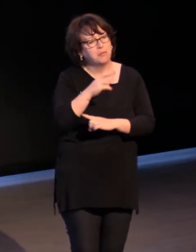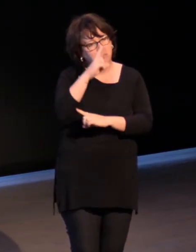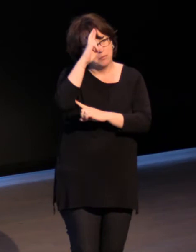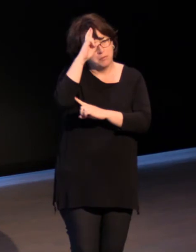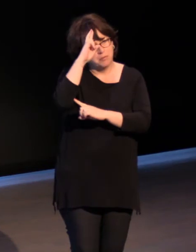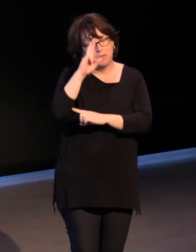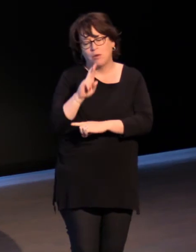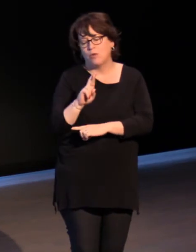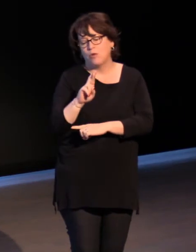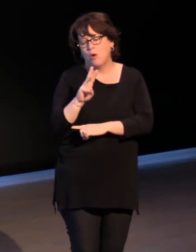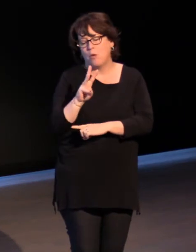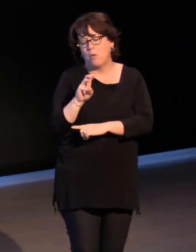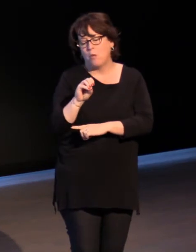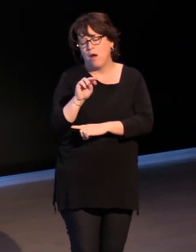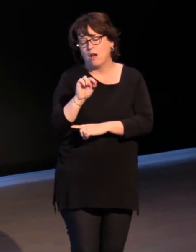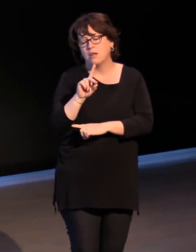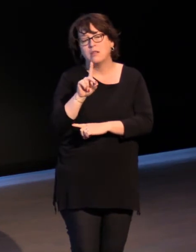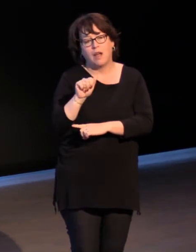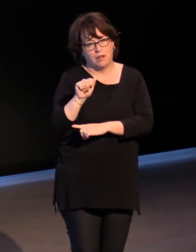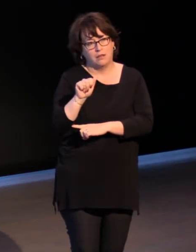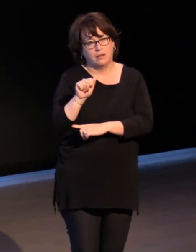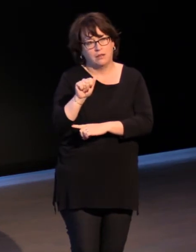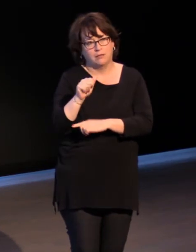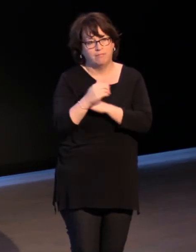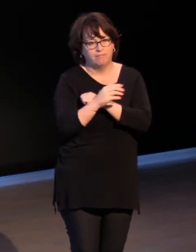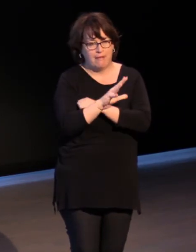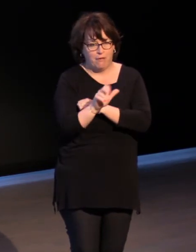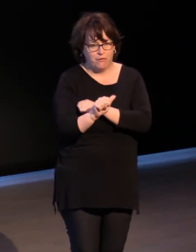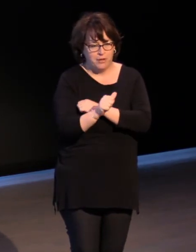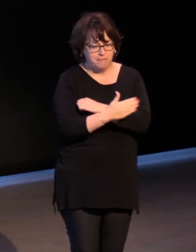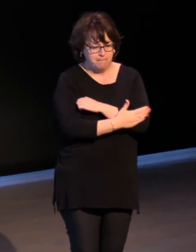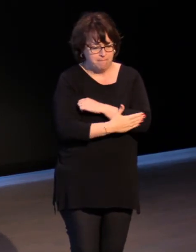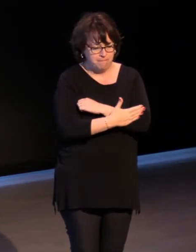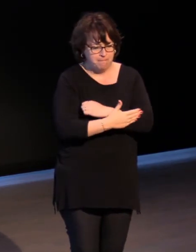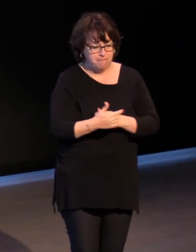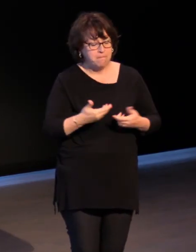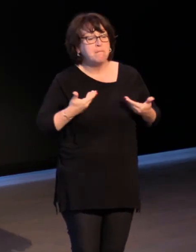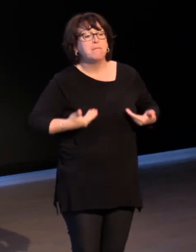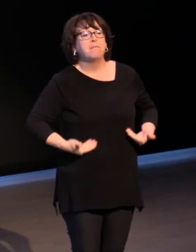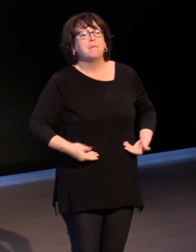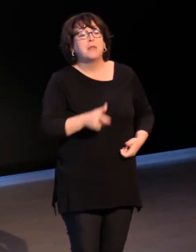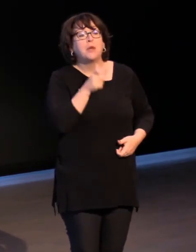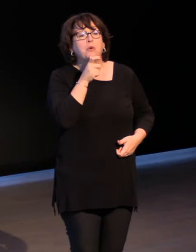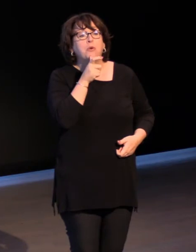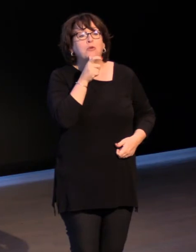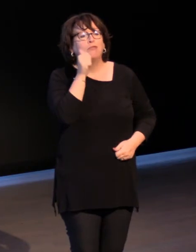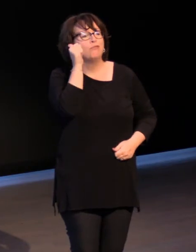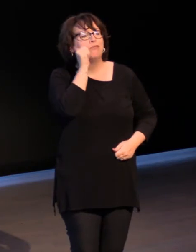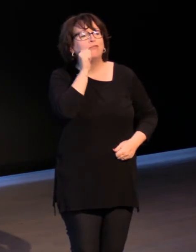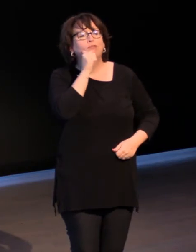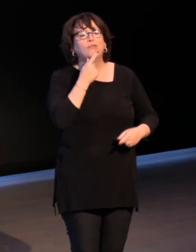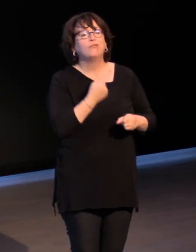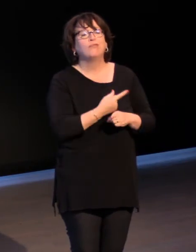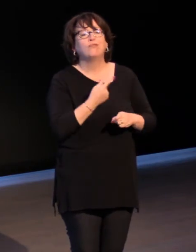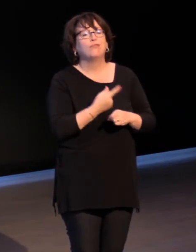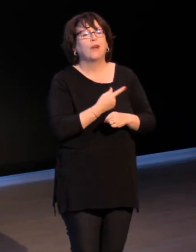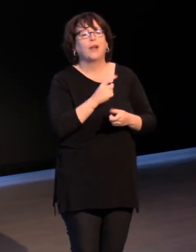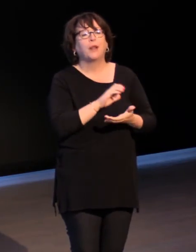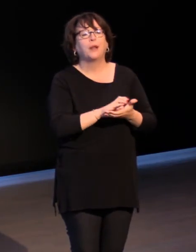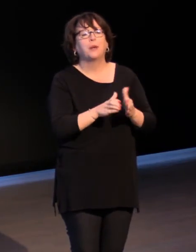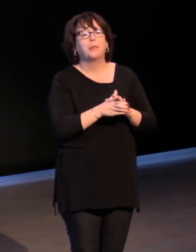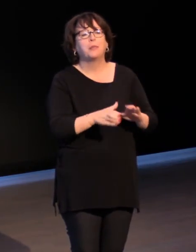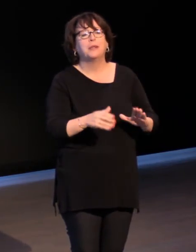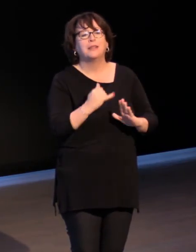As they say, I identify myself as everyday peace artist. I am an